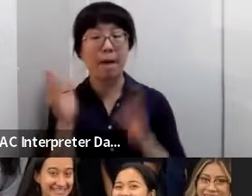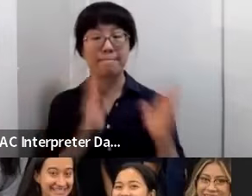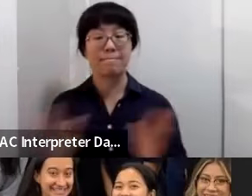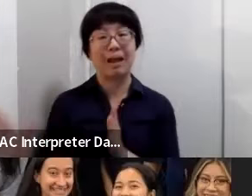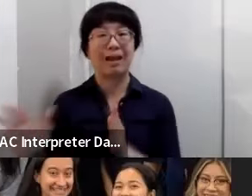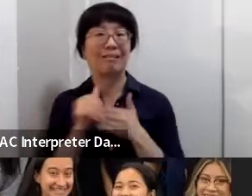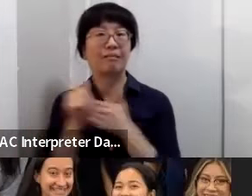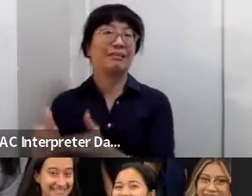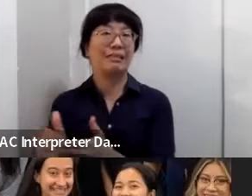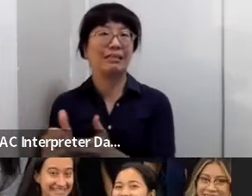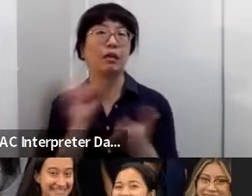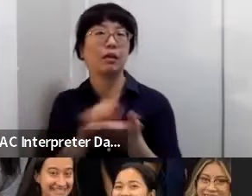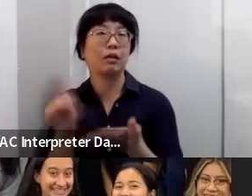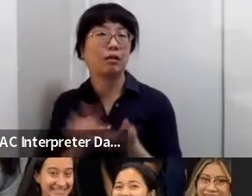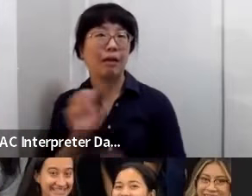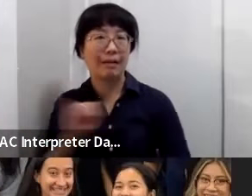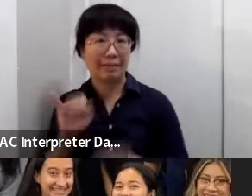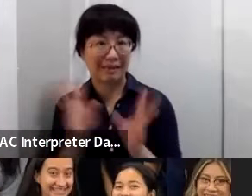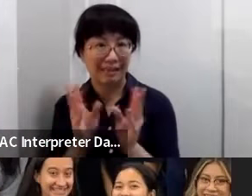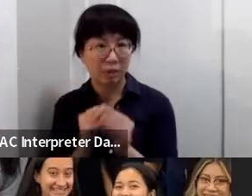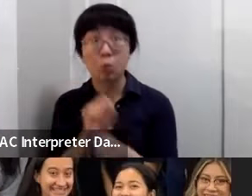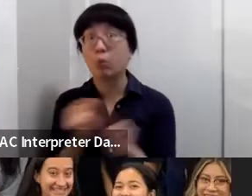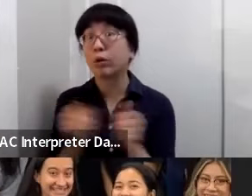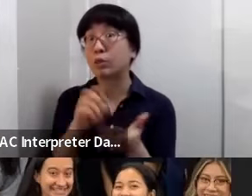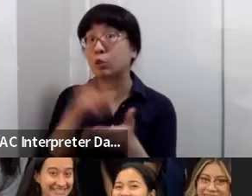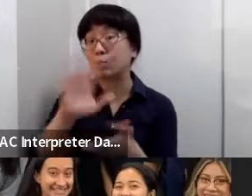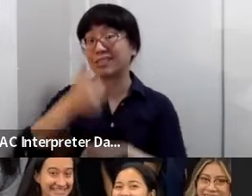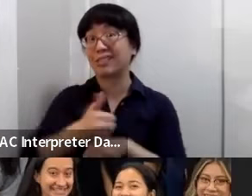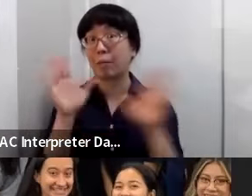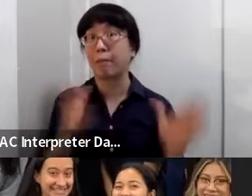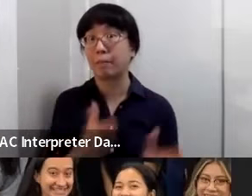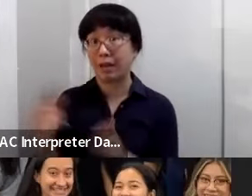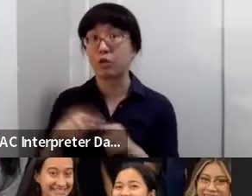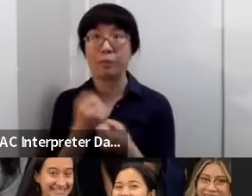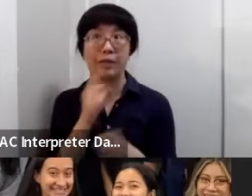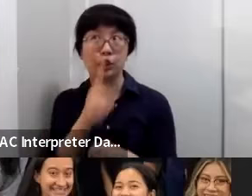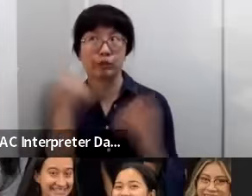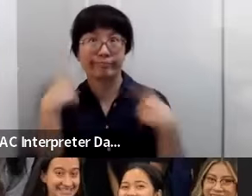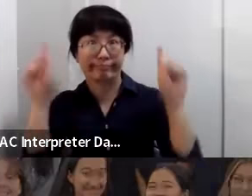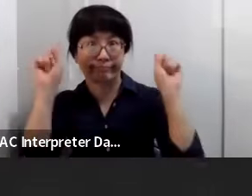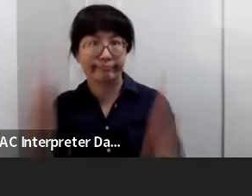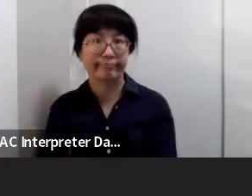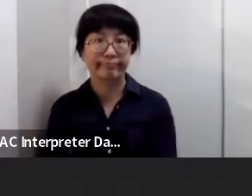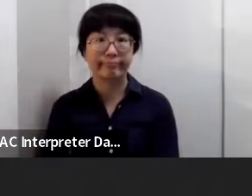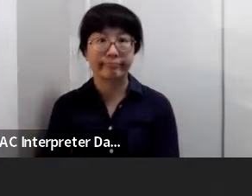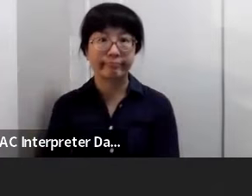SI sessions. They work with students to create an action plan and make sure that they're successful in the course.